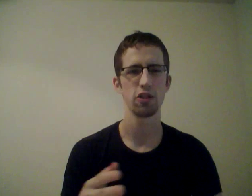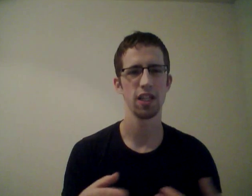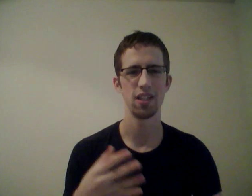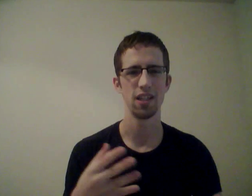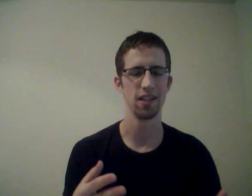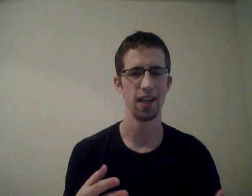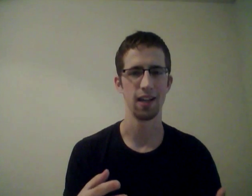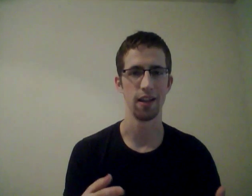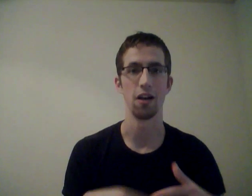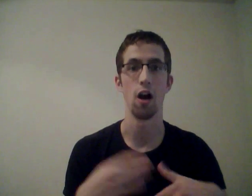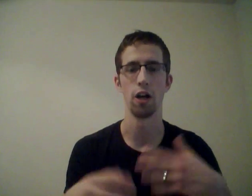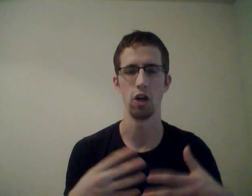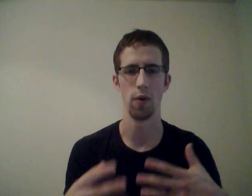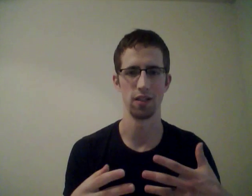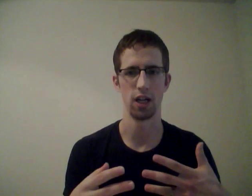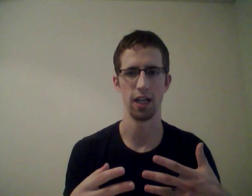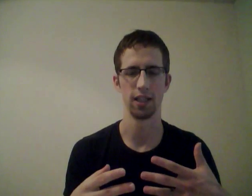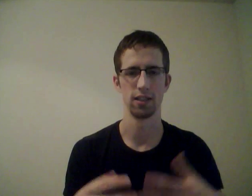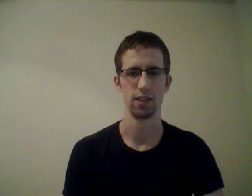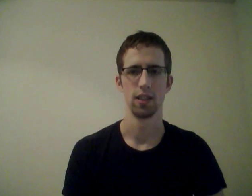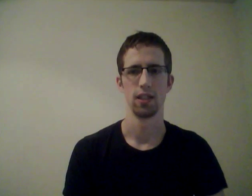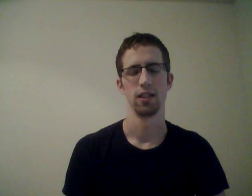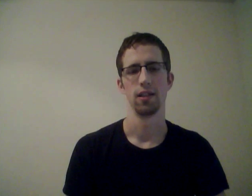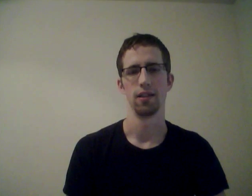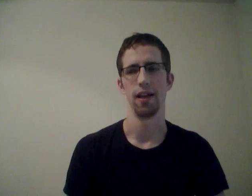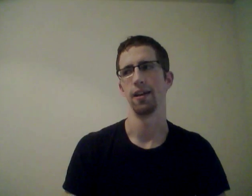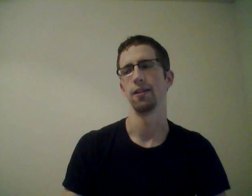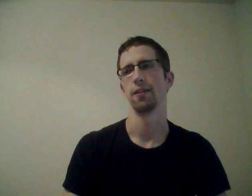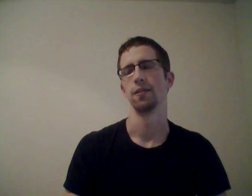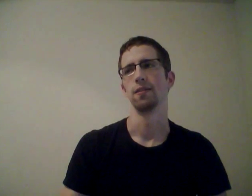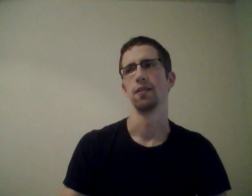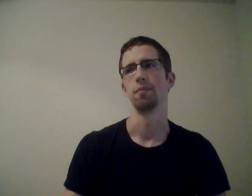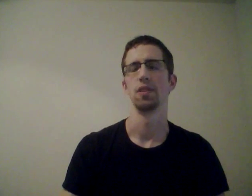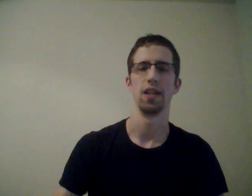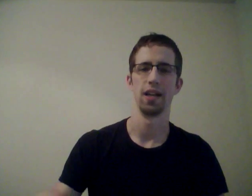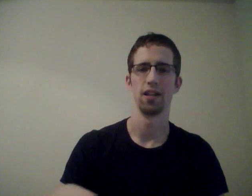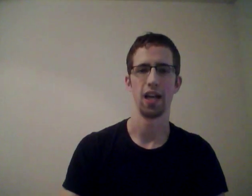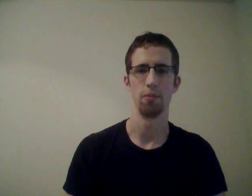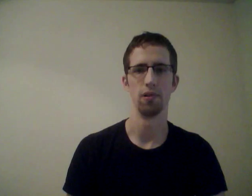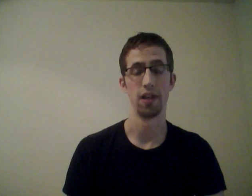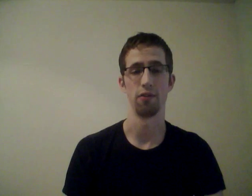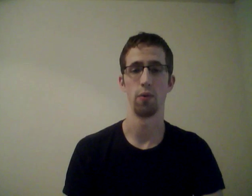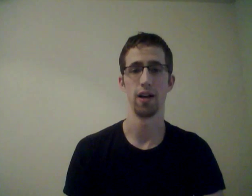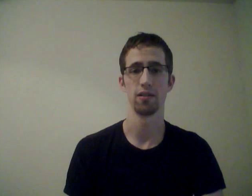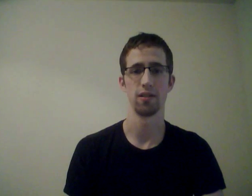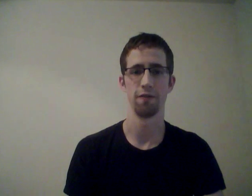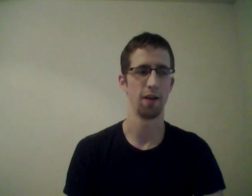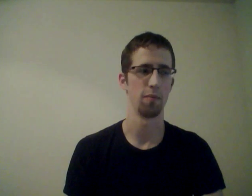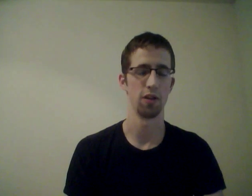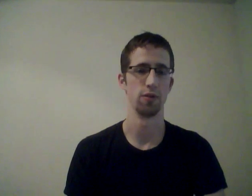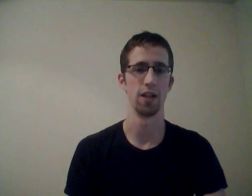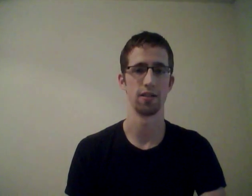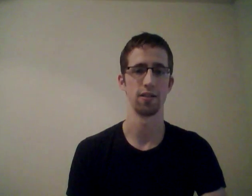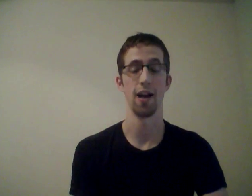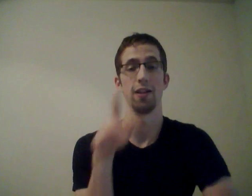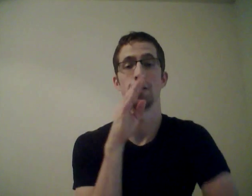Especially to indicate like ongoing talking. Like sitting at a table and everyone else in the family who doesn't signing is